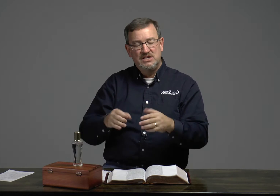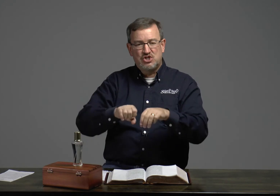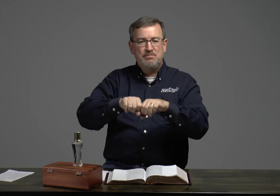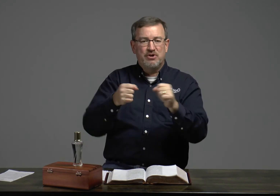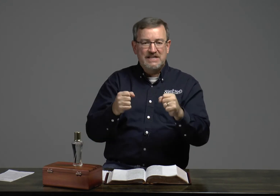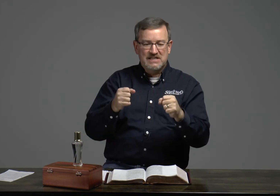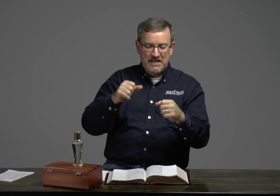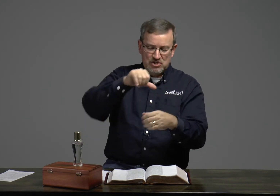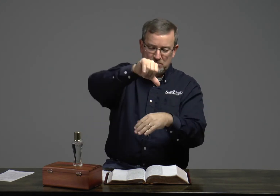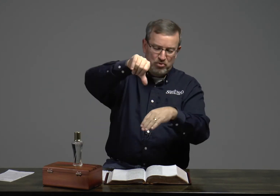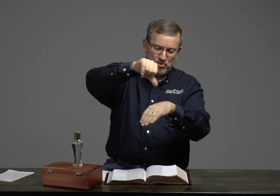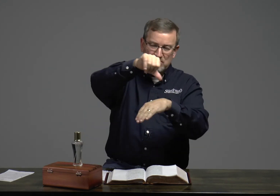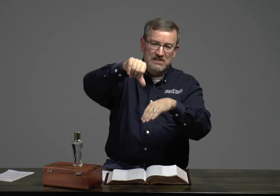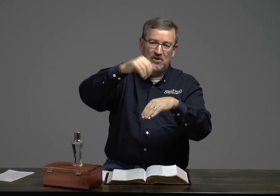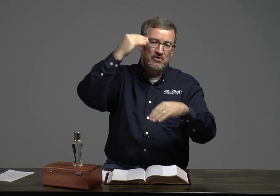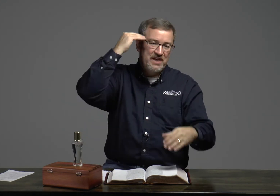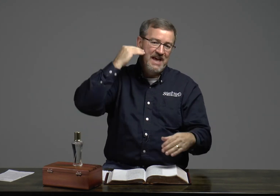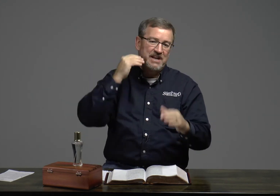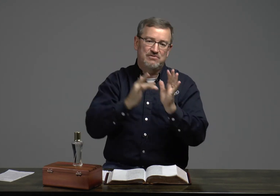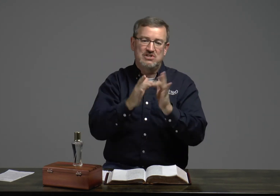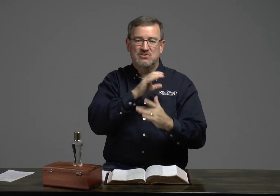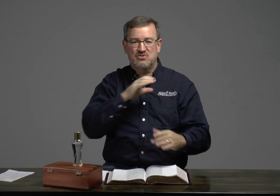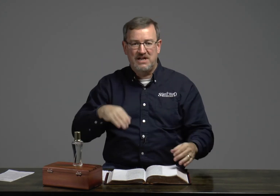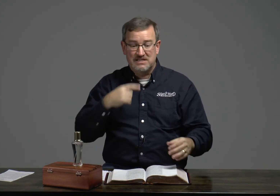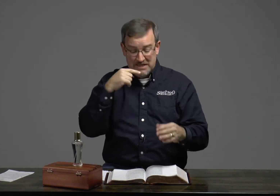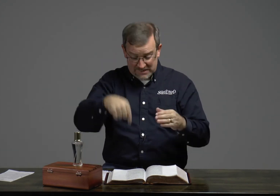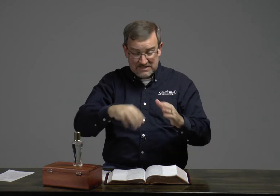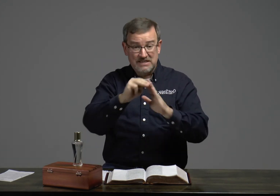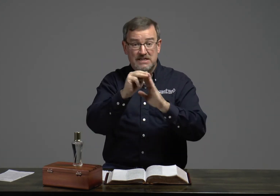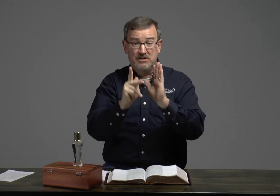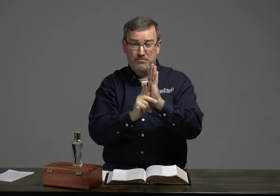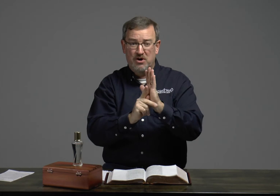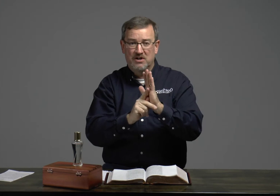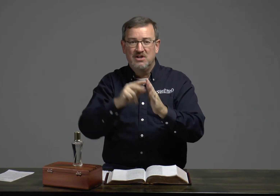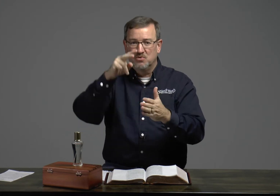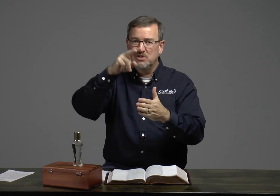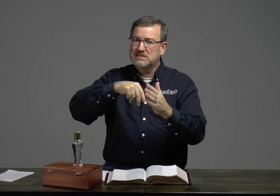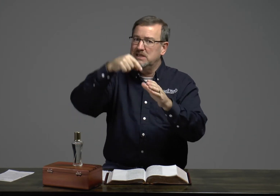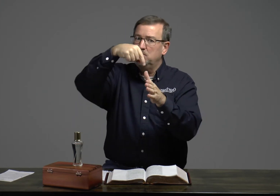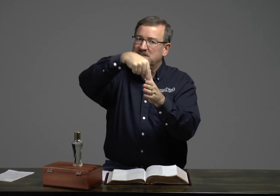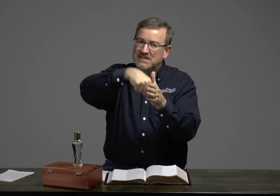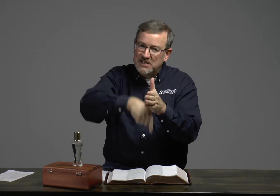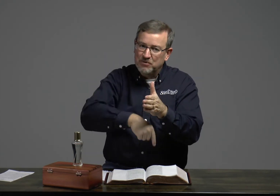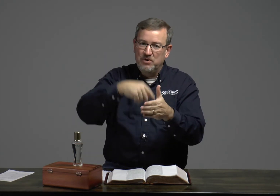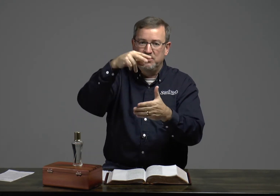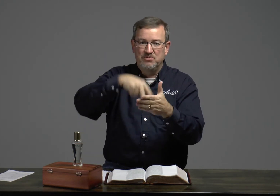She breaks it and she pours it over the head of Jesus Christ. It says here in Mark. We're going to see a little bit deeper when we read